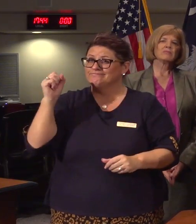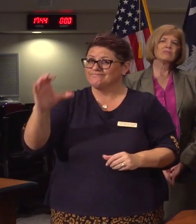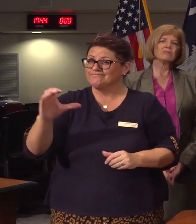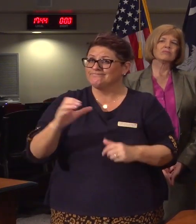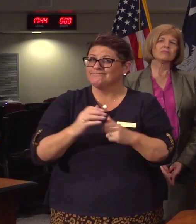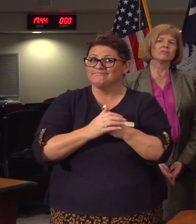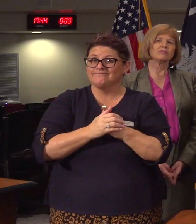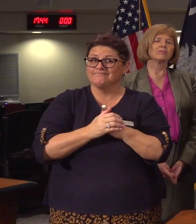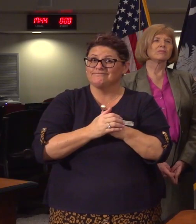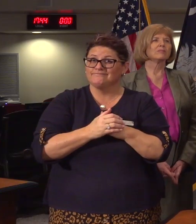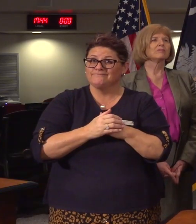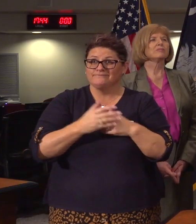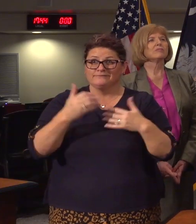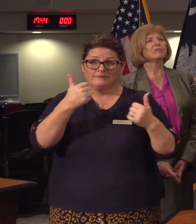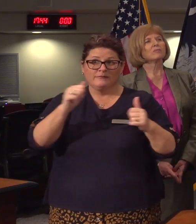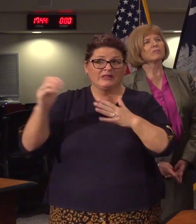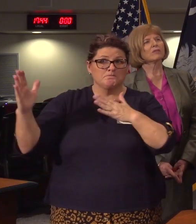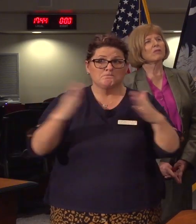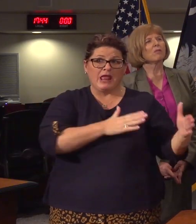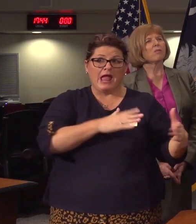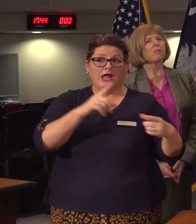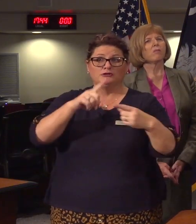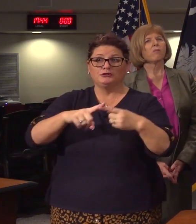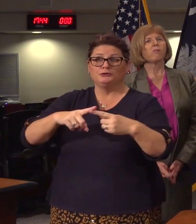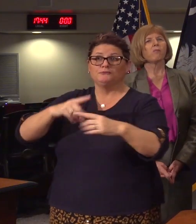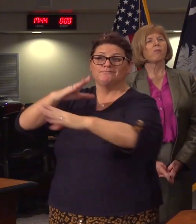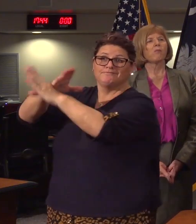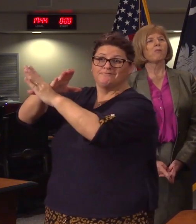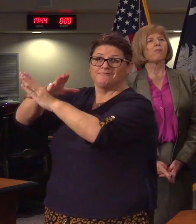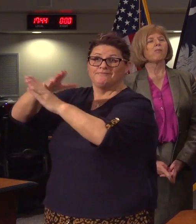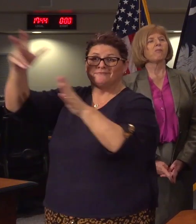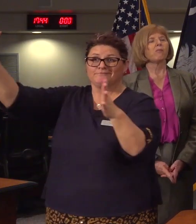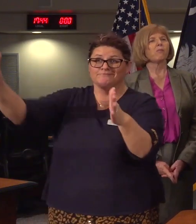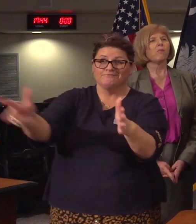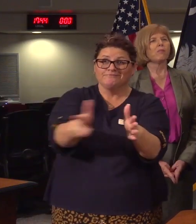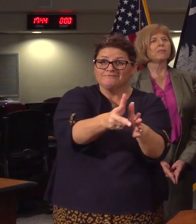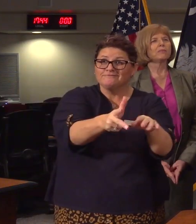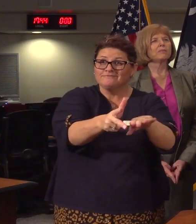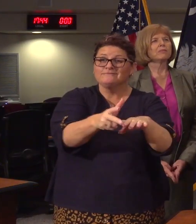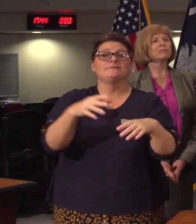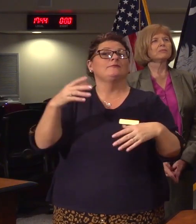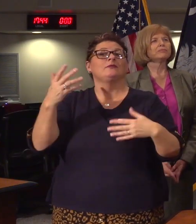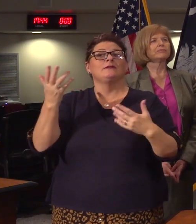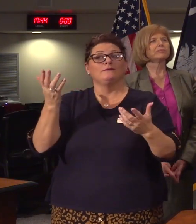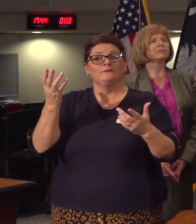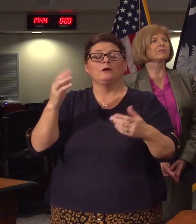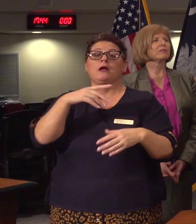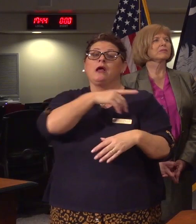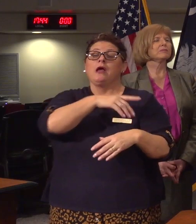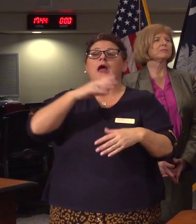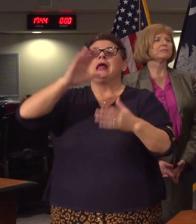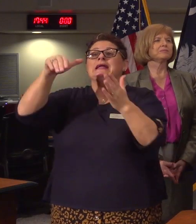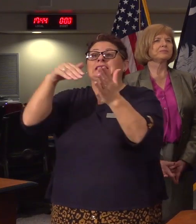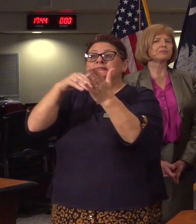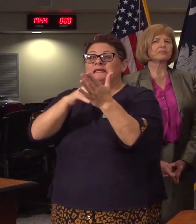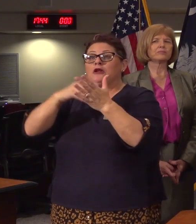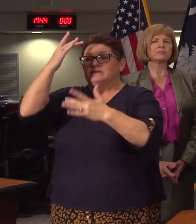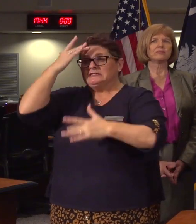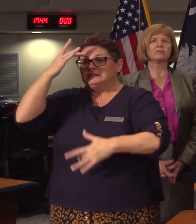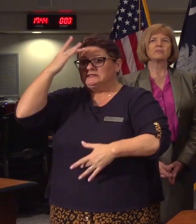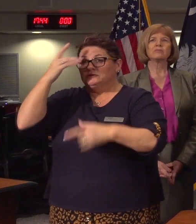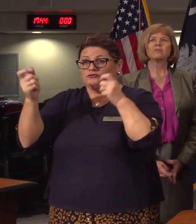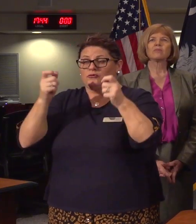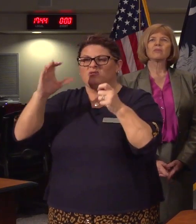say cruise ships can't dock, or do you even have that authority? That is the Centers for Disease Control and the Border